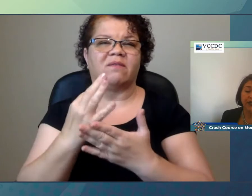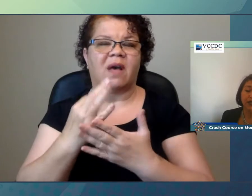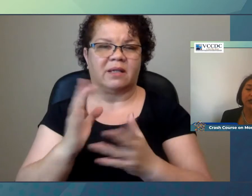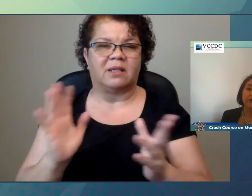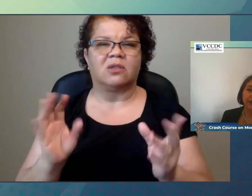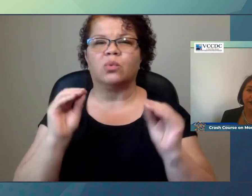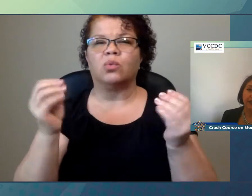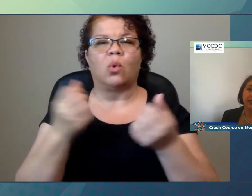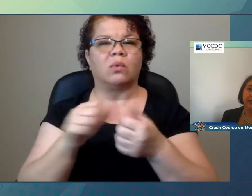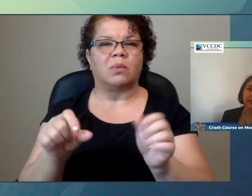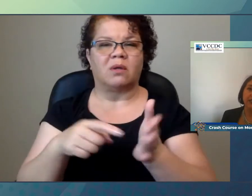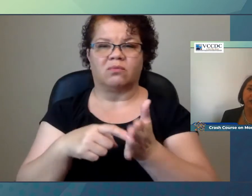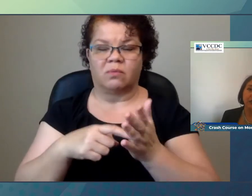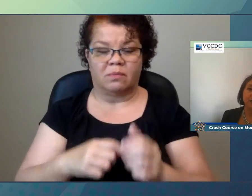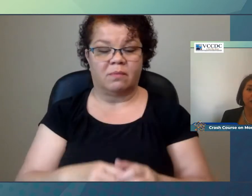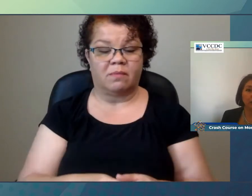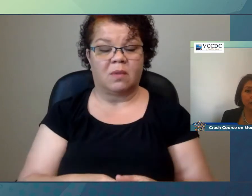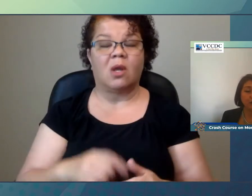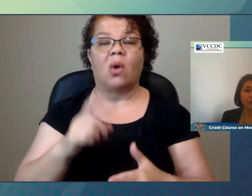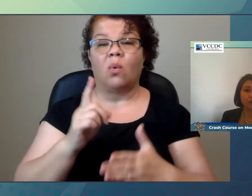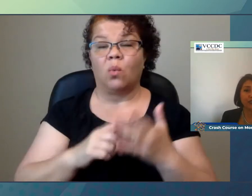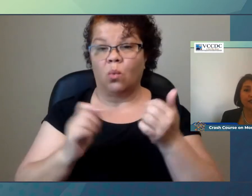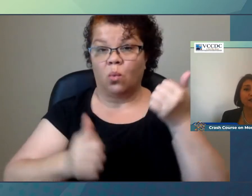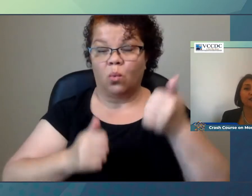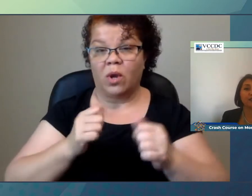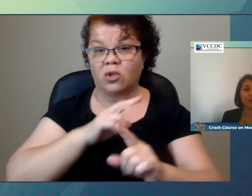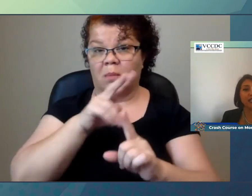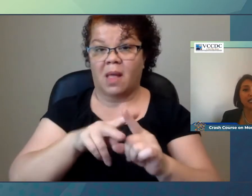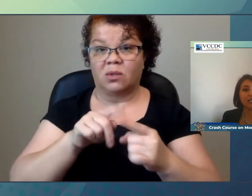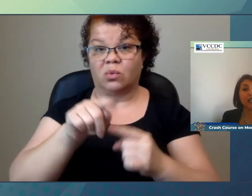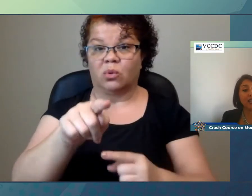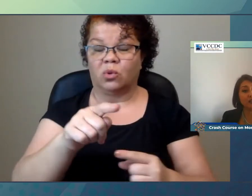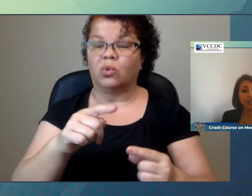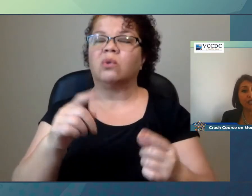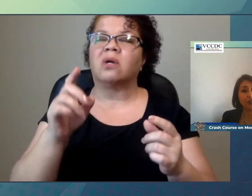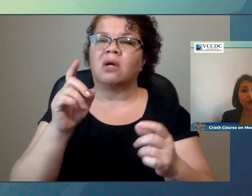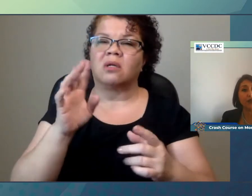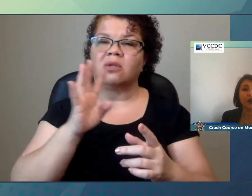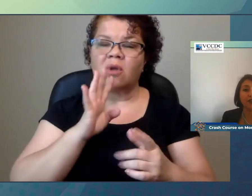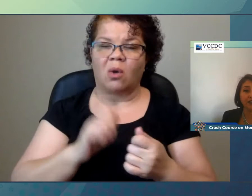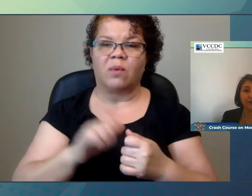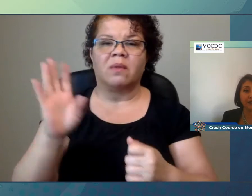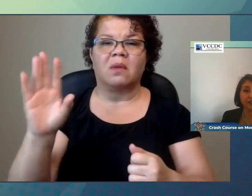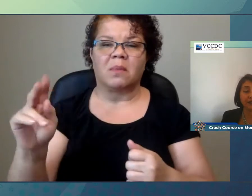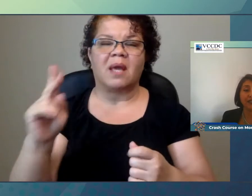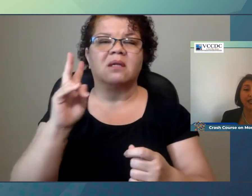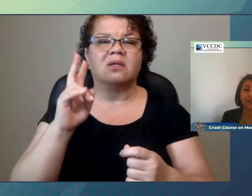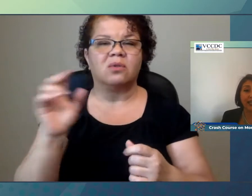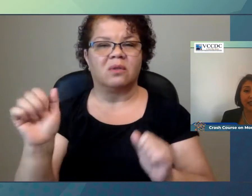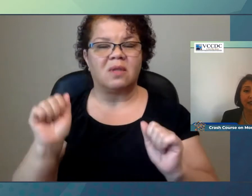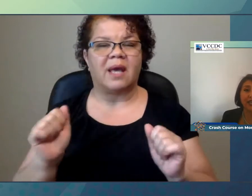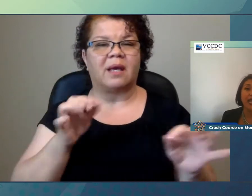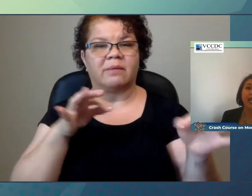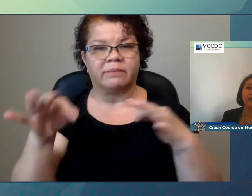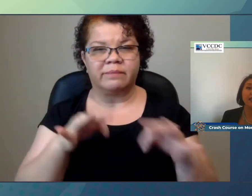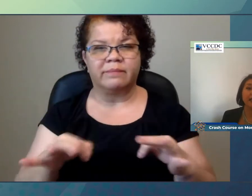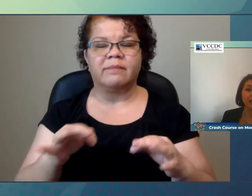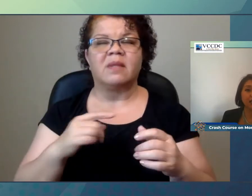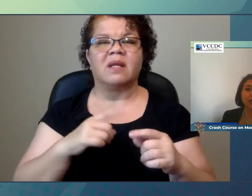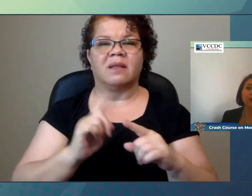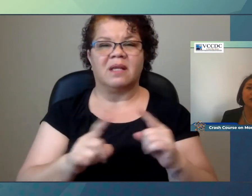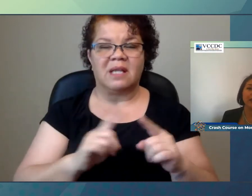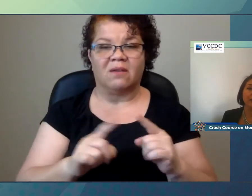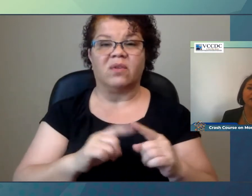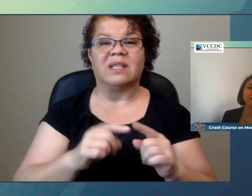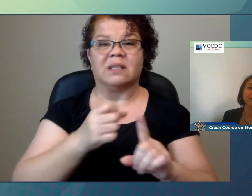you? You definitely need to speak with your loan specialist so that they can educate you on the differences in length, and